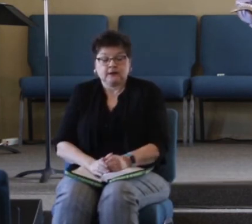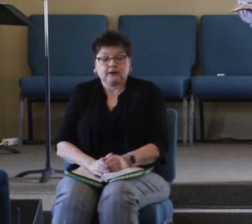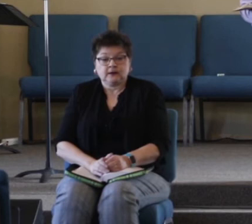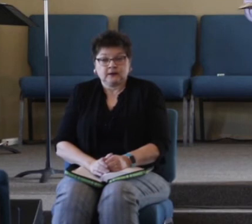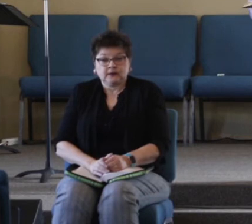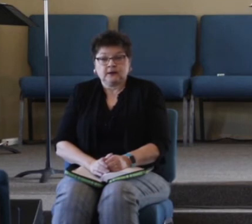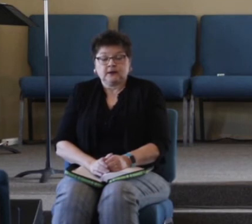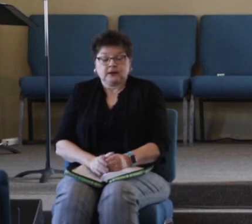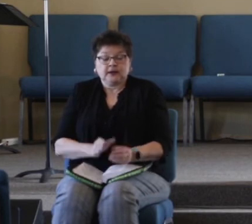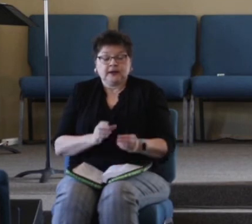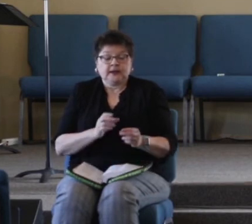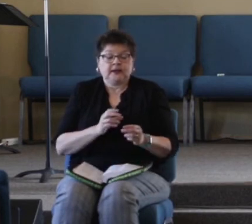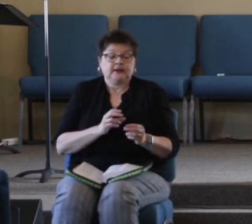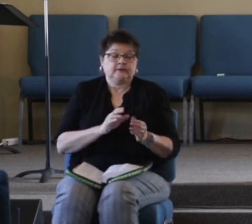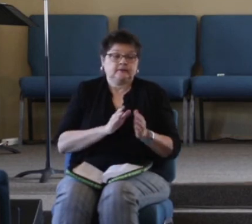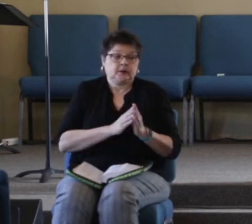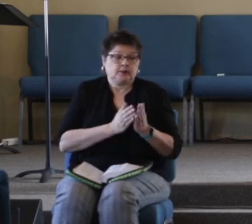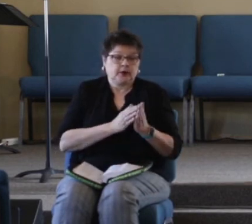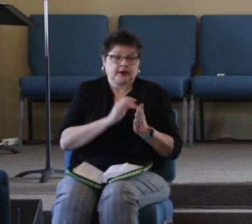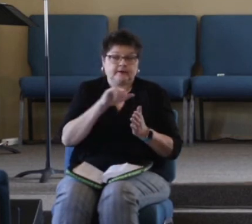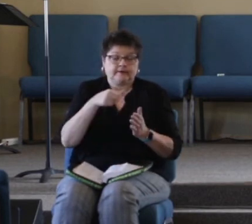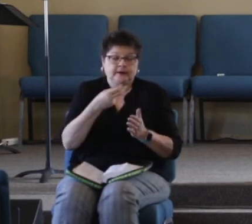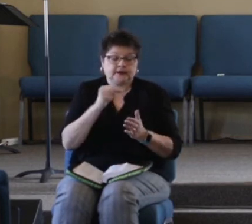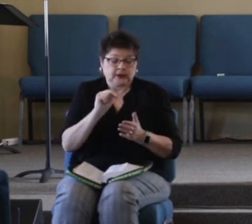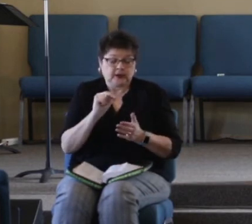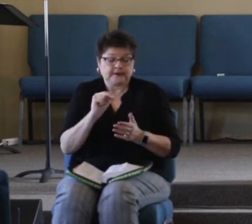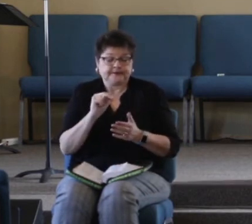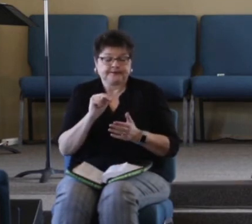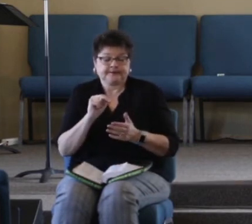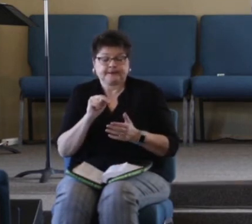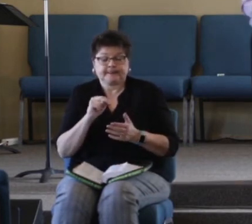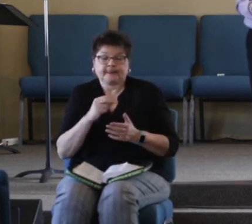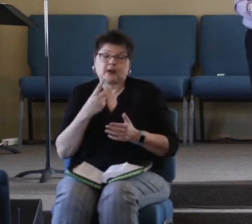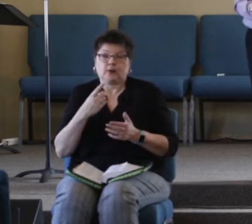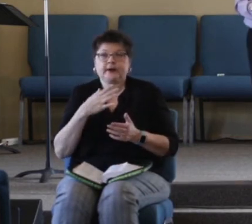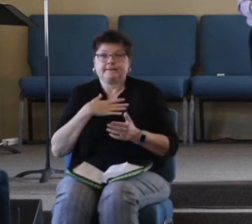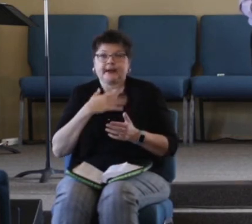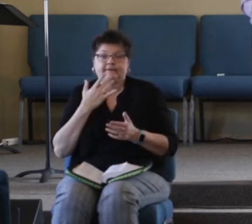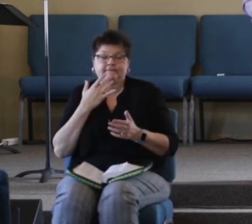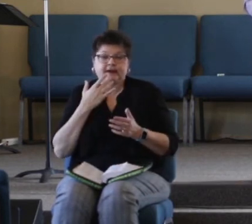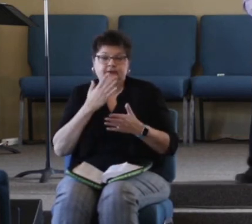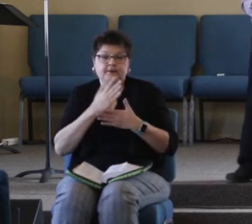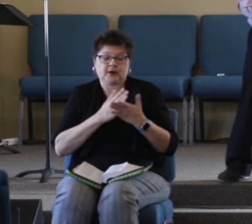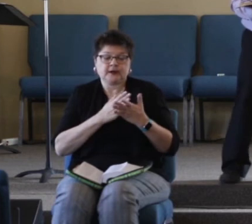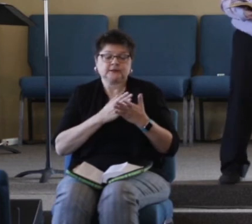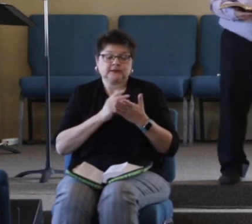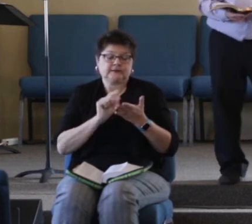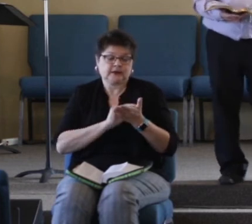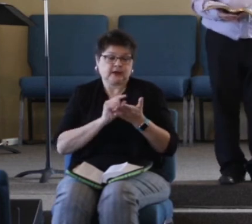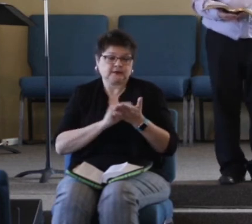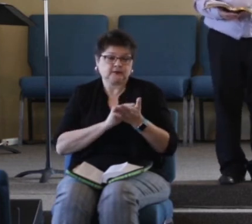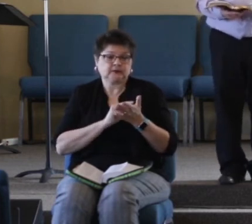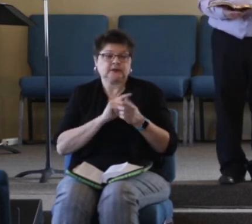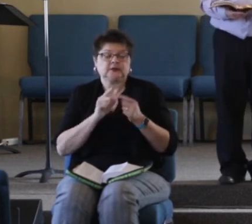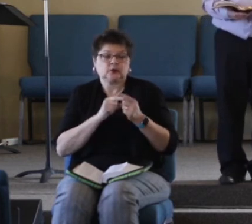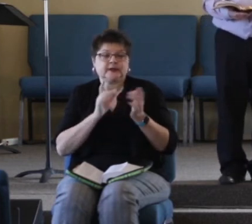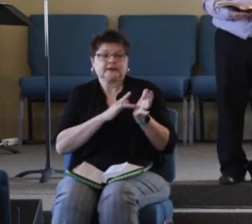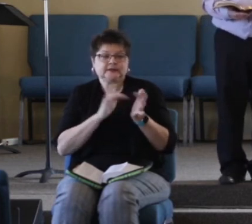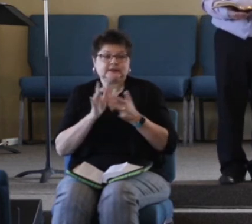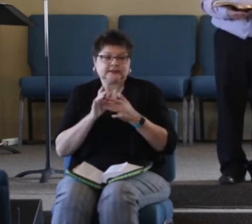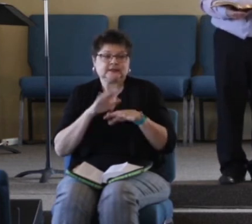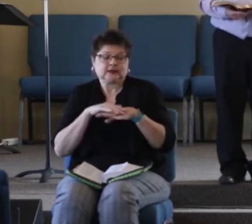In John, I was reading, and I like, one of my favorite sections of the Gospels is when Jesus calls his